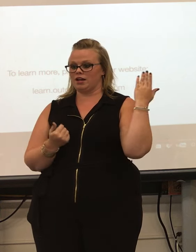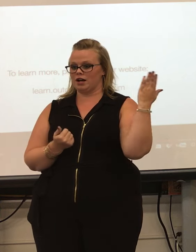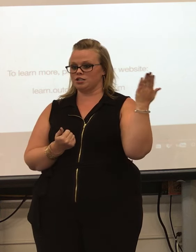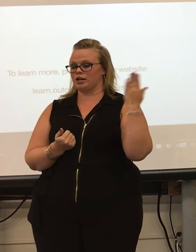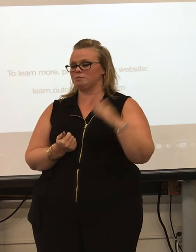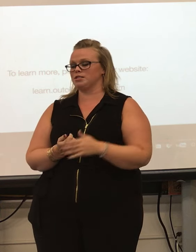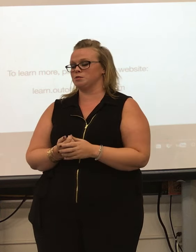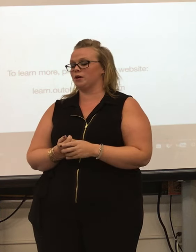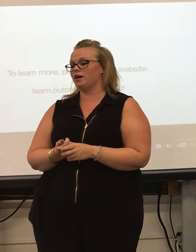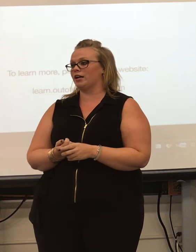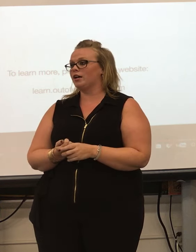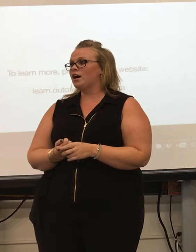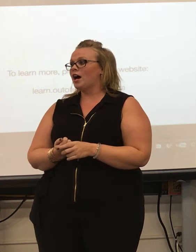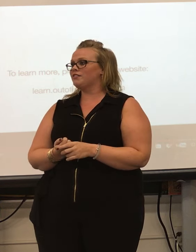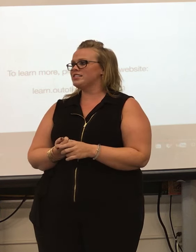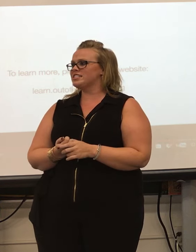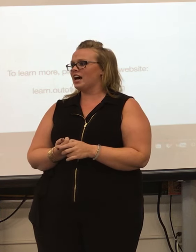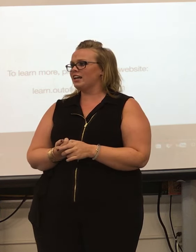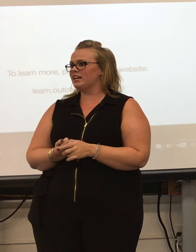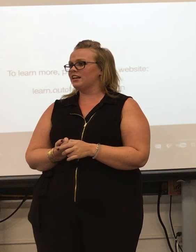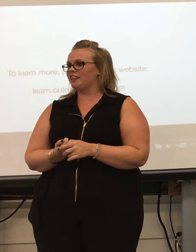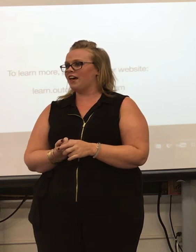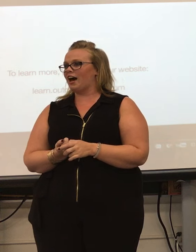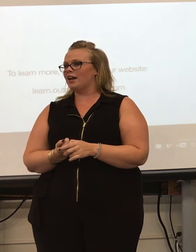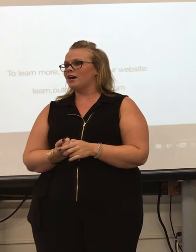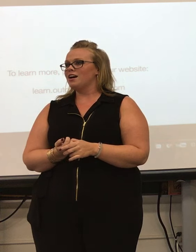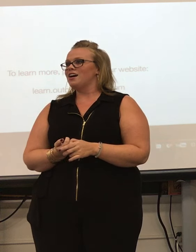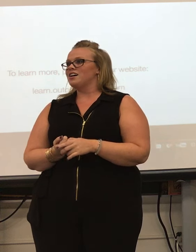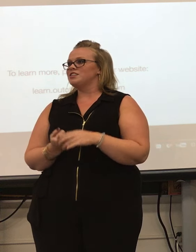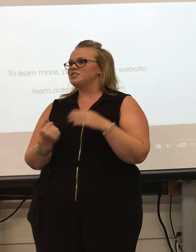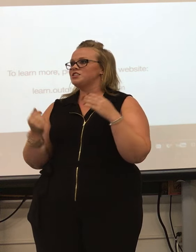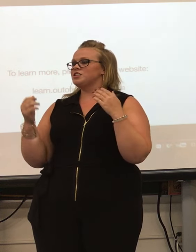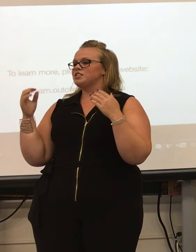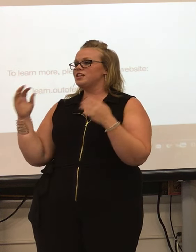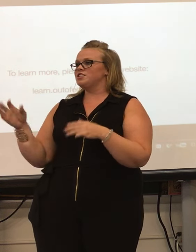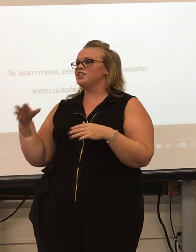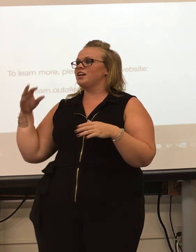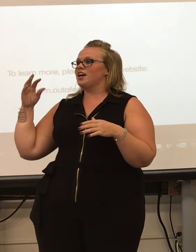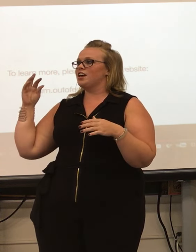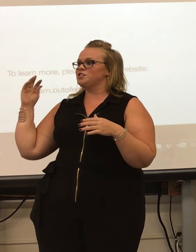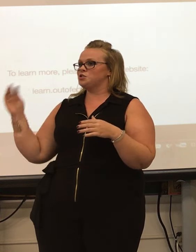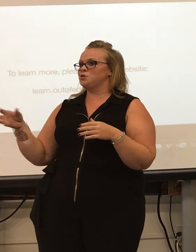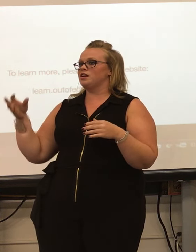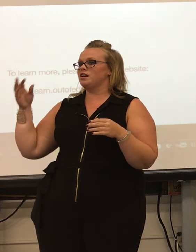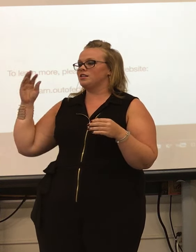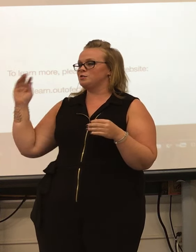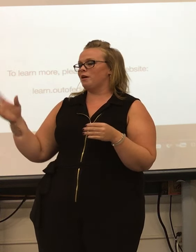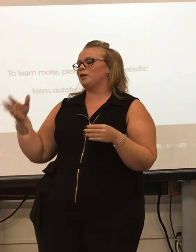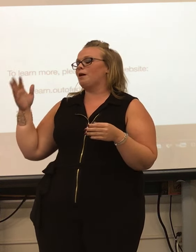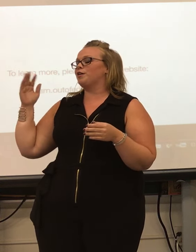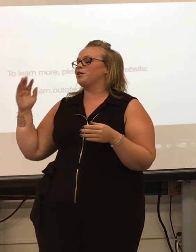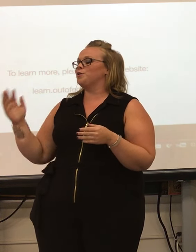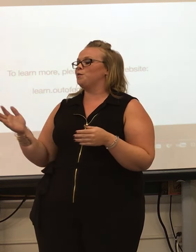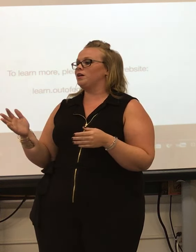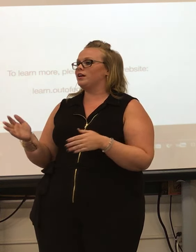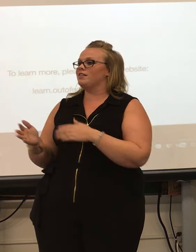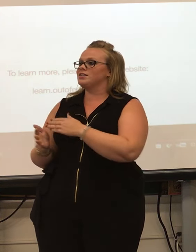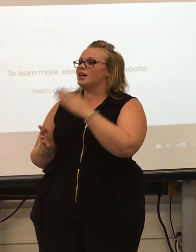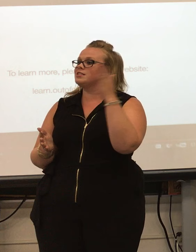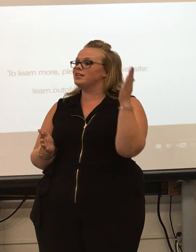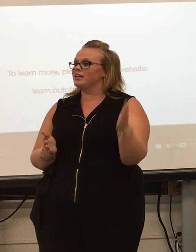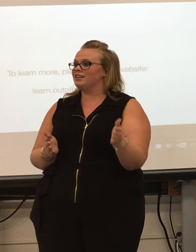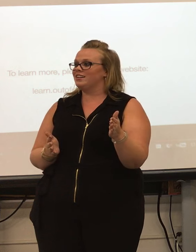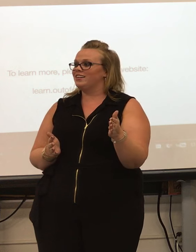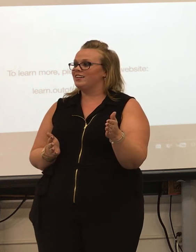Myself and talking to Mrs. Browning, have decided that teaching a student a spelling pattern in a week